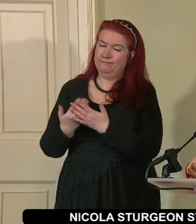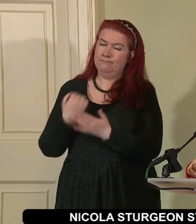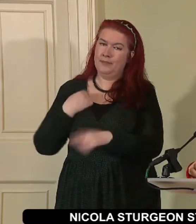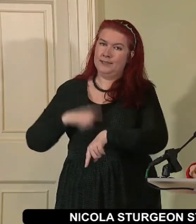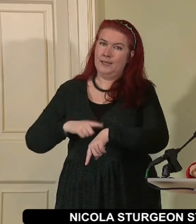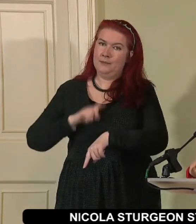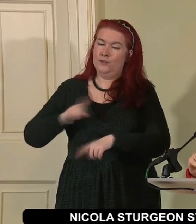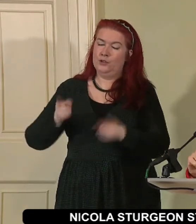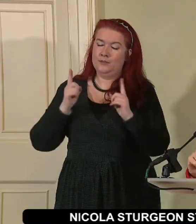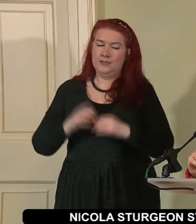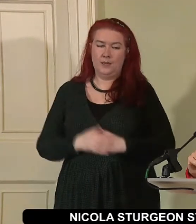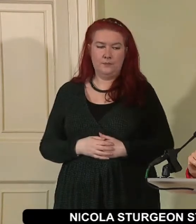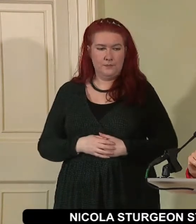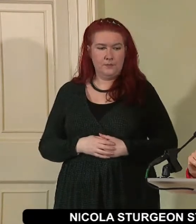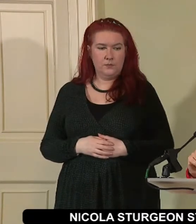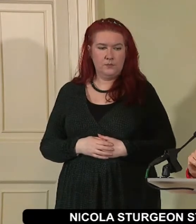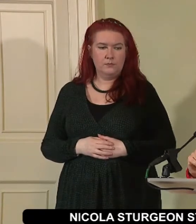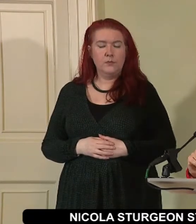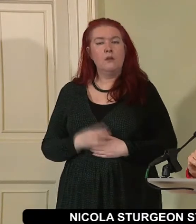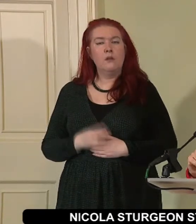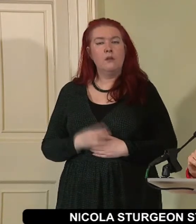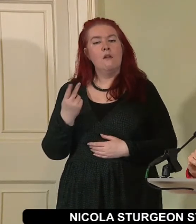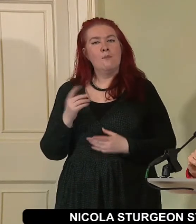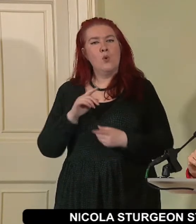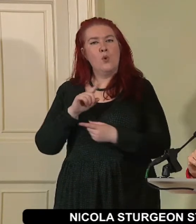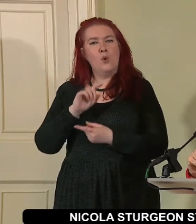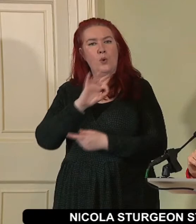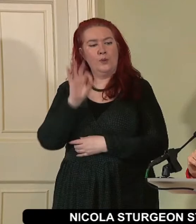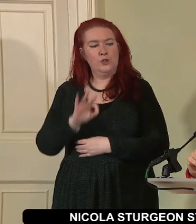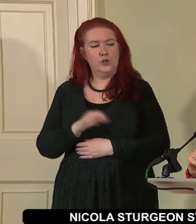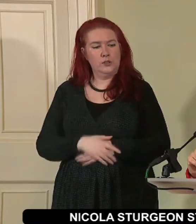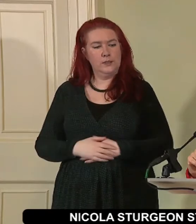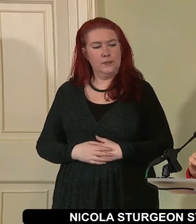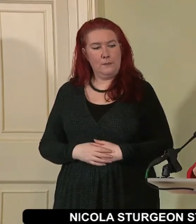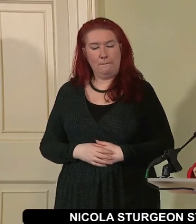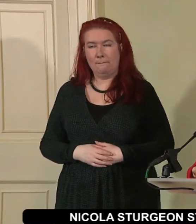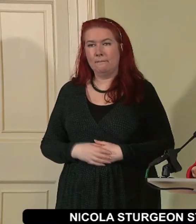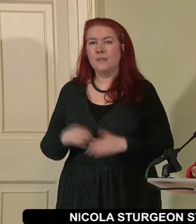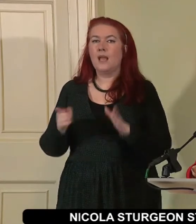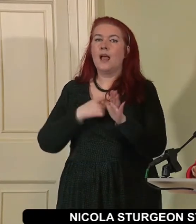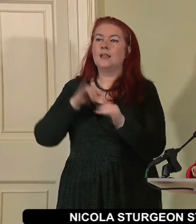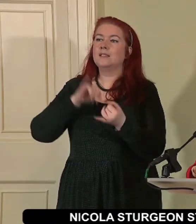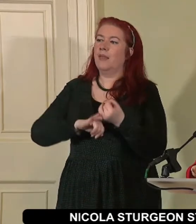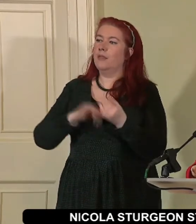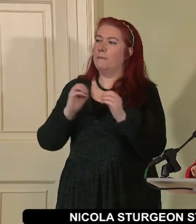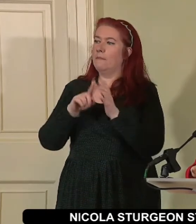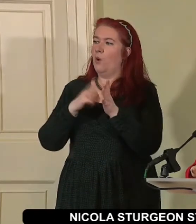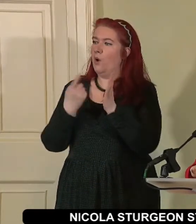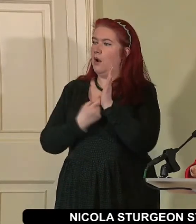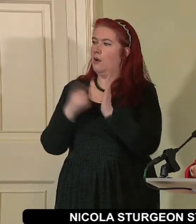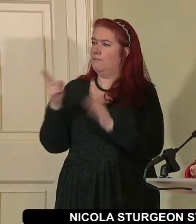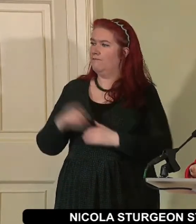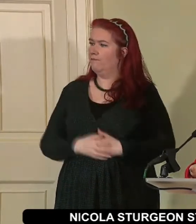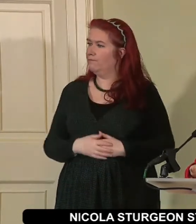Minister. Right, I'm going to take a couple more, and Alan Smith from Bower is the next one.